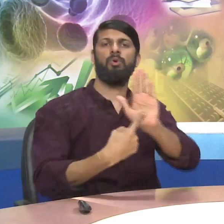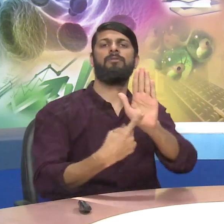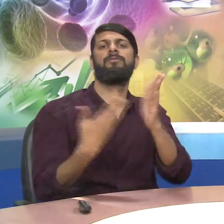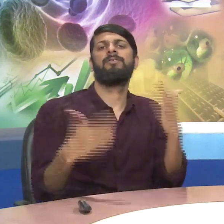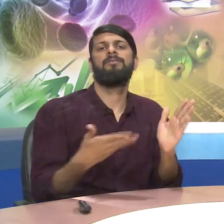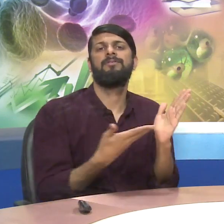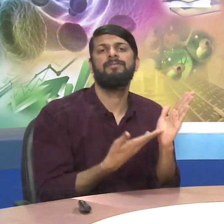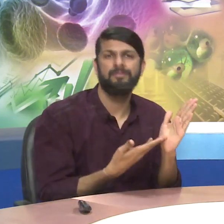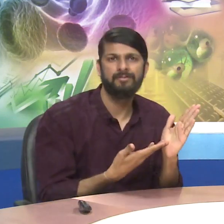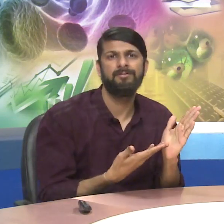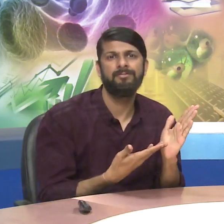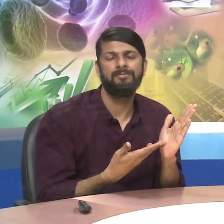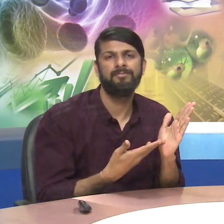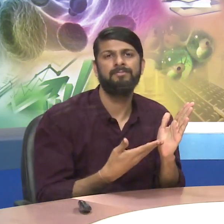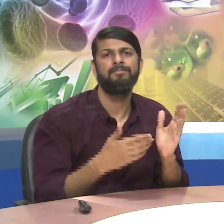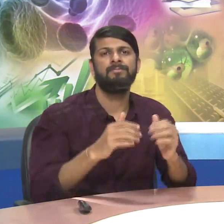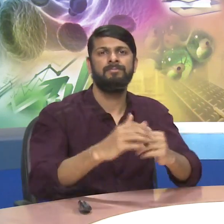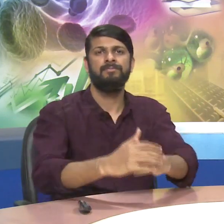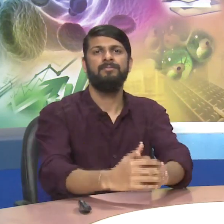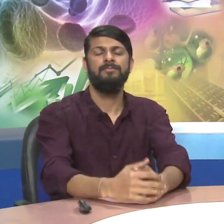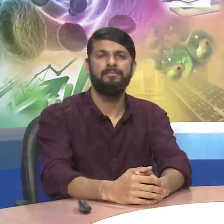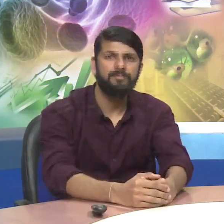1950, January 26,